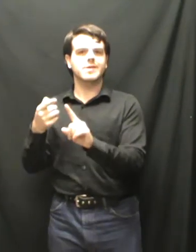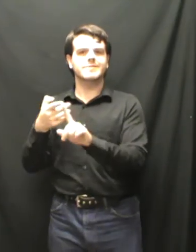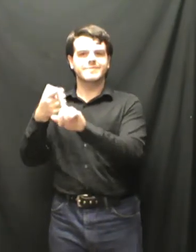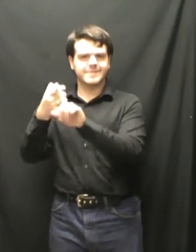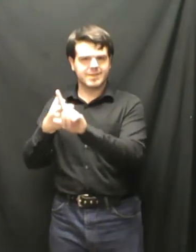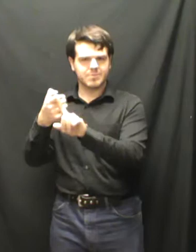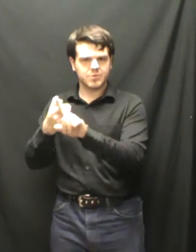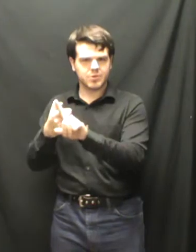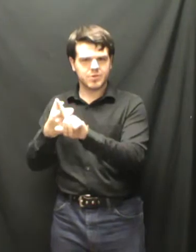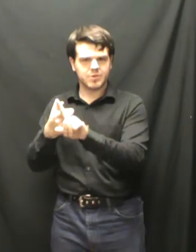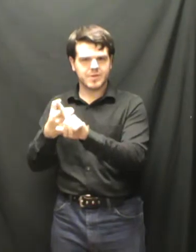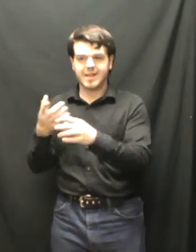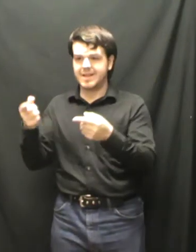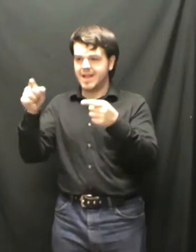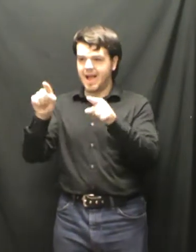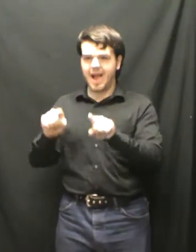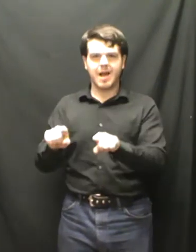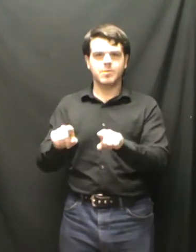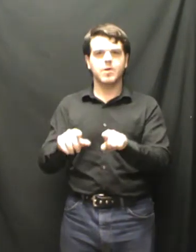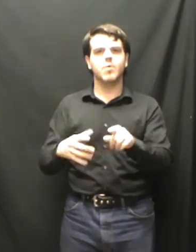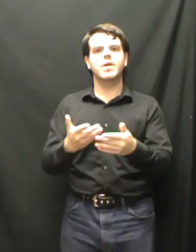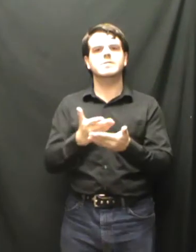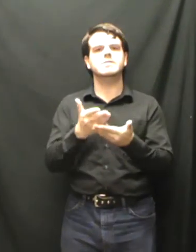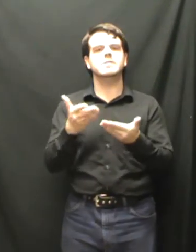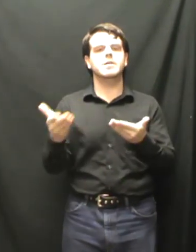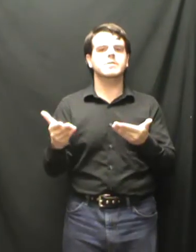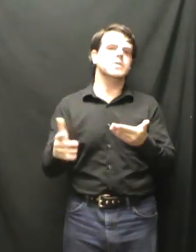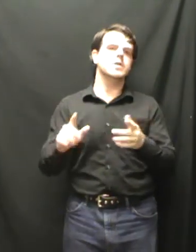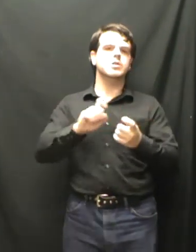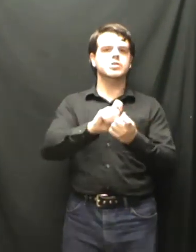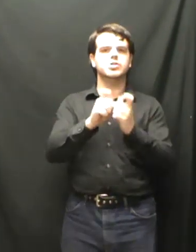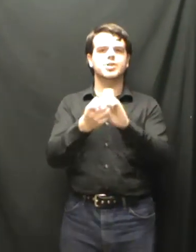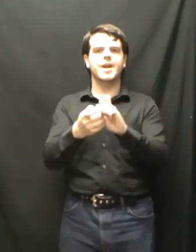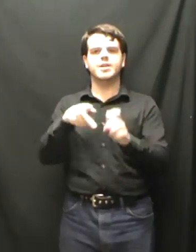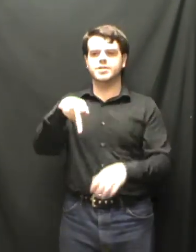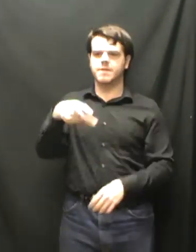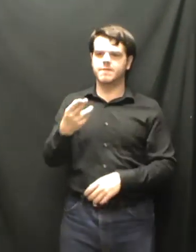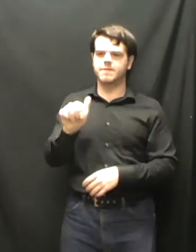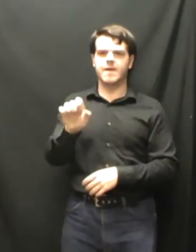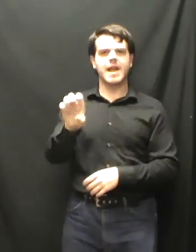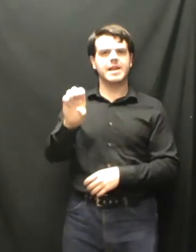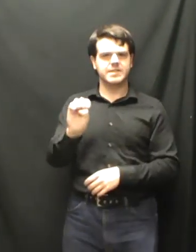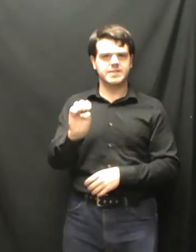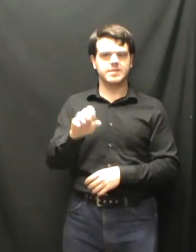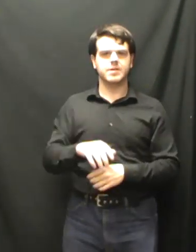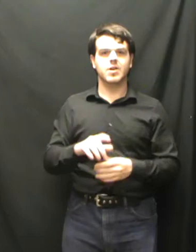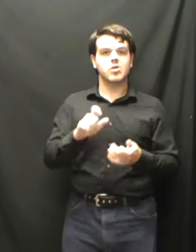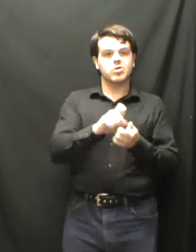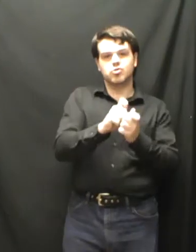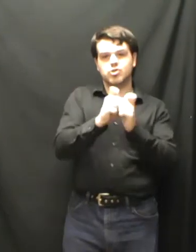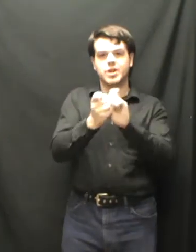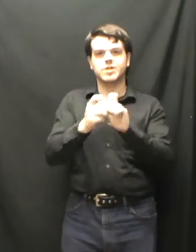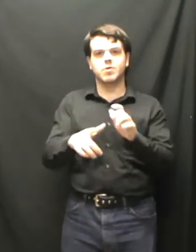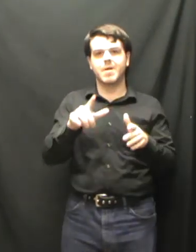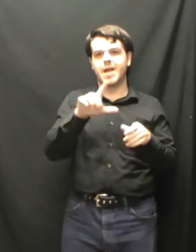substances change phase. They change phase from a liquid to a gas, and that's boiling point, or from a